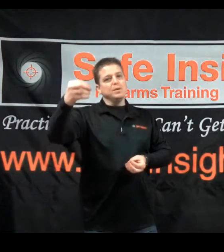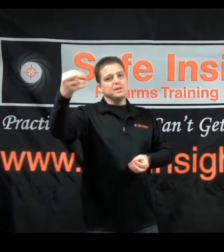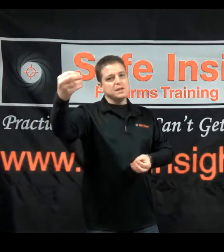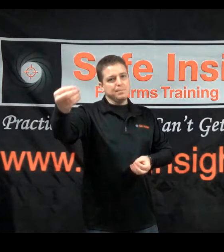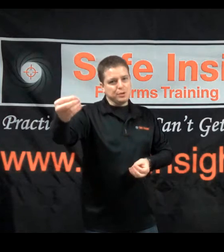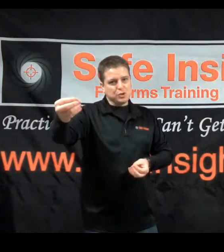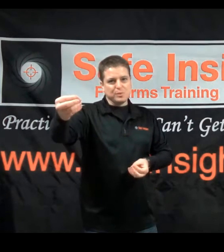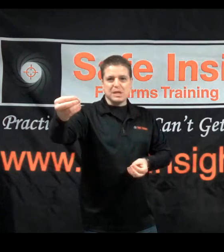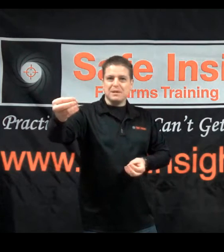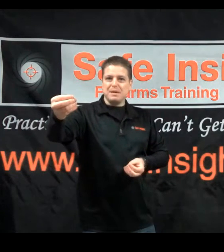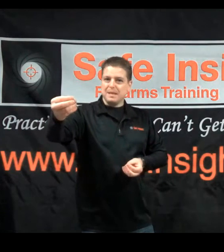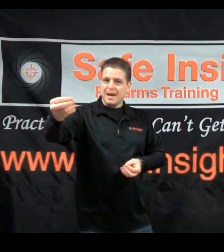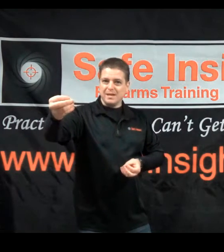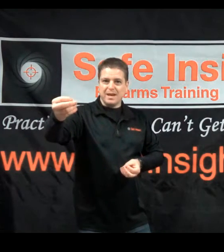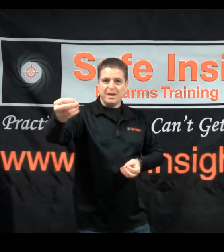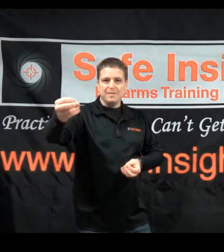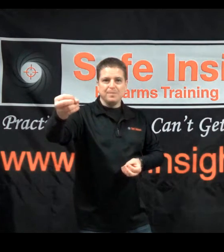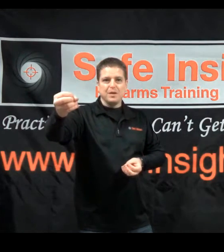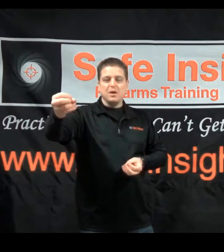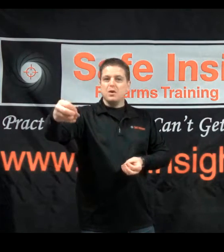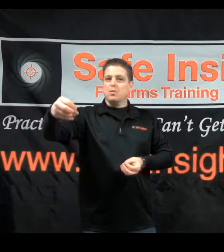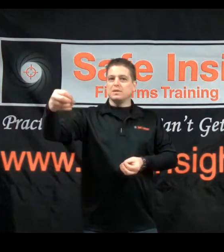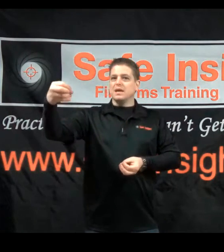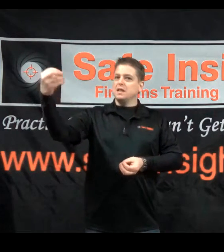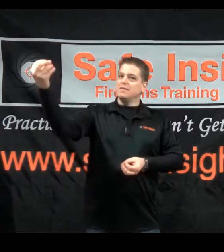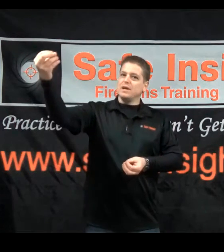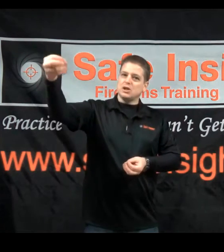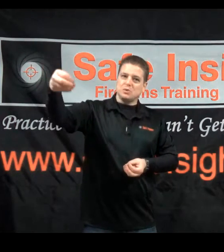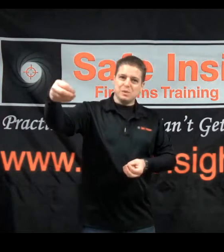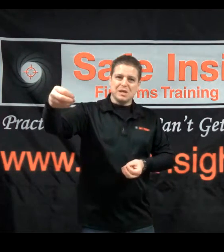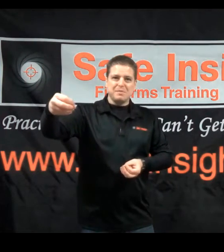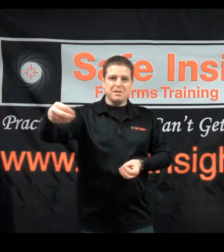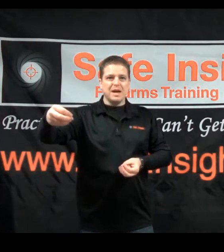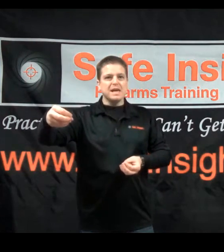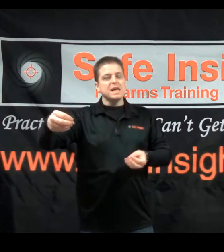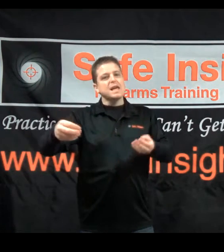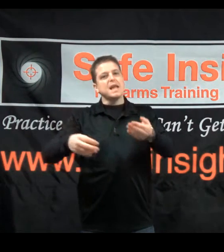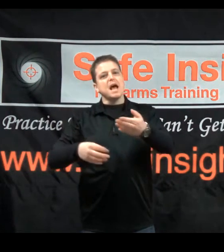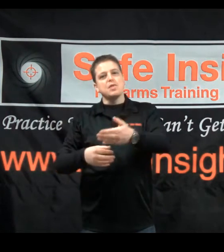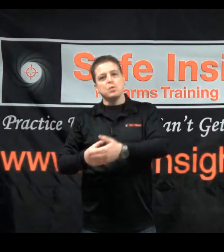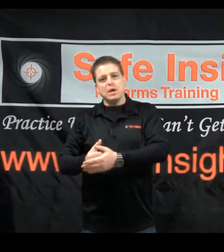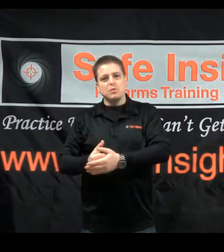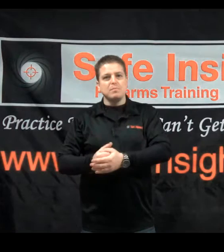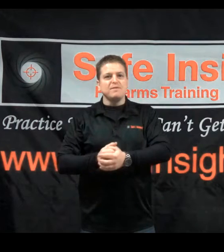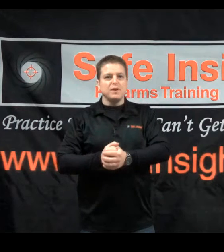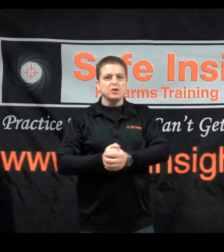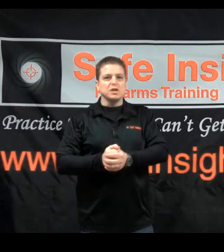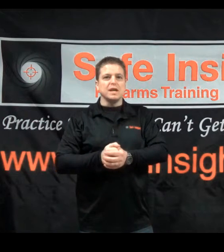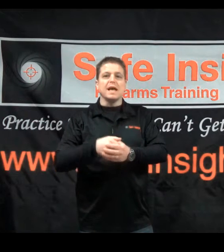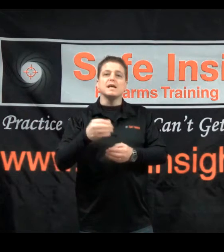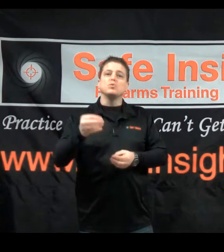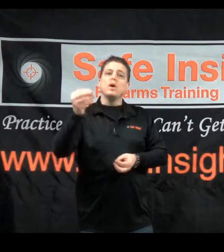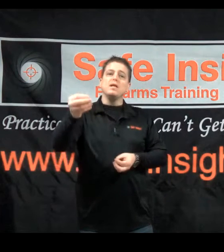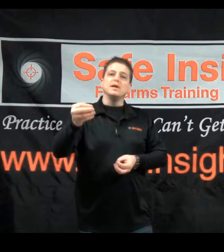the temperature was going to be that day, what the elevation was going to be like, and how the wind would be functioning, as well as